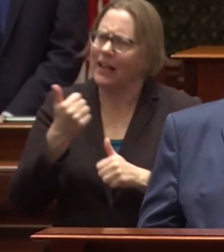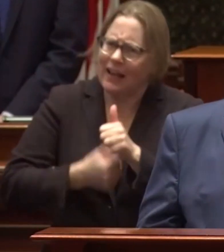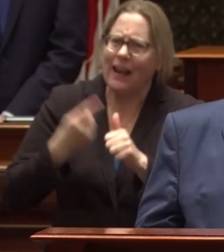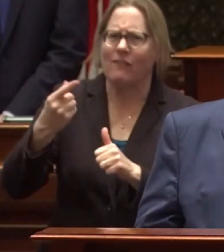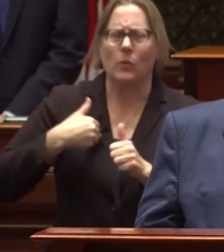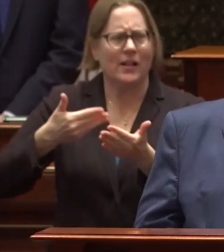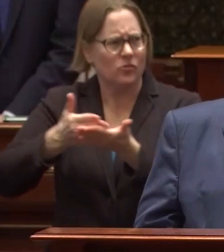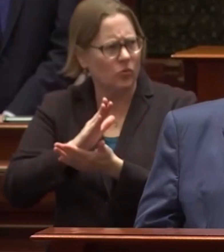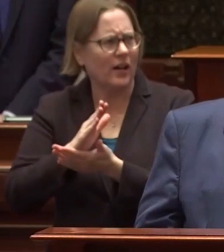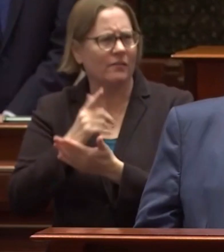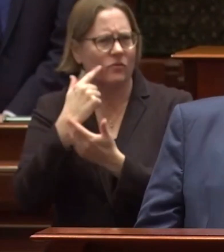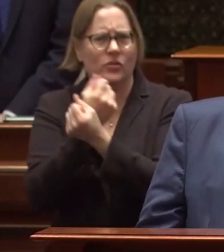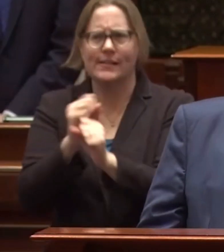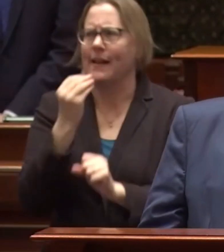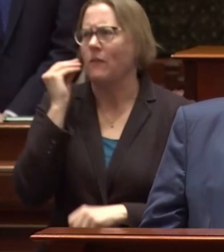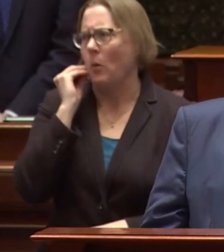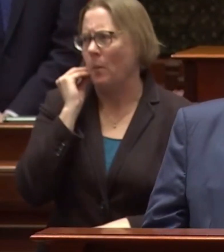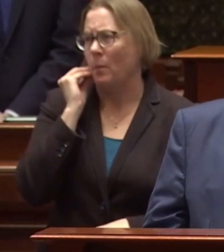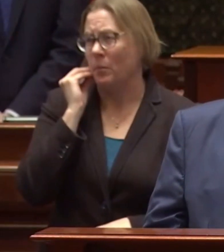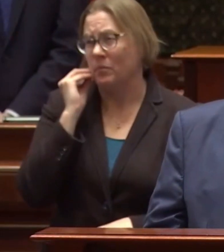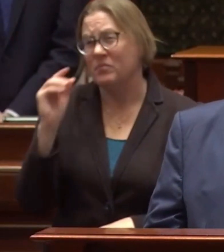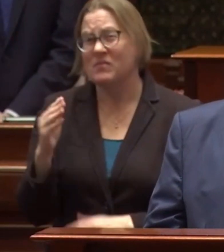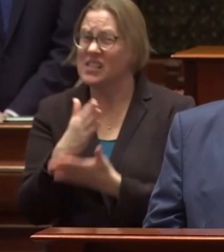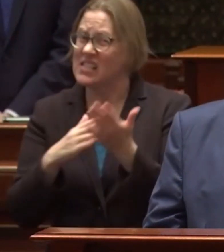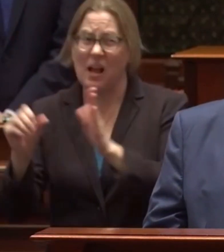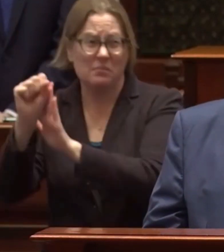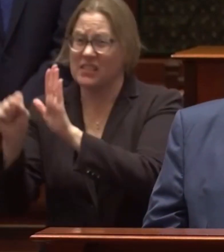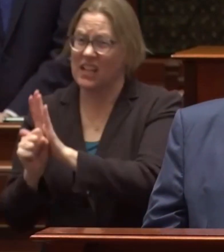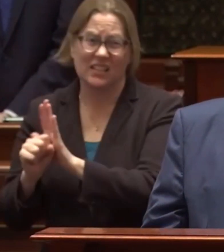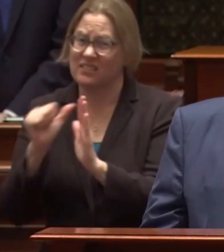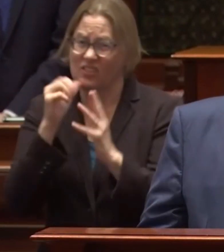safe home. Not so with all states.